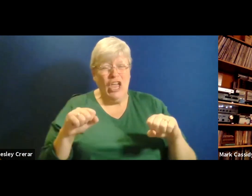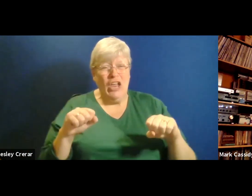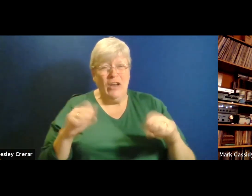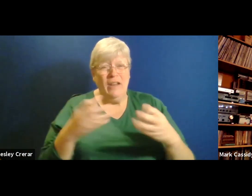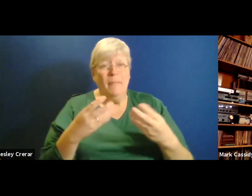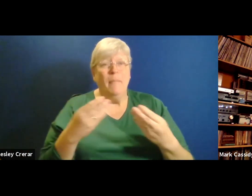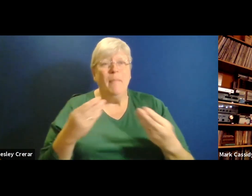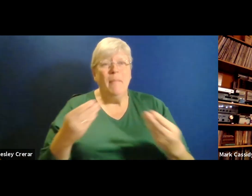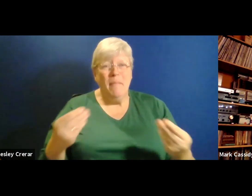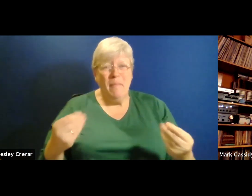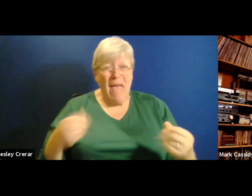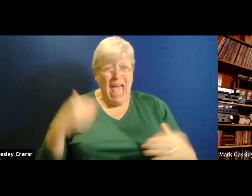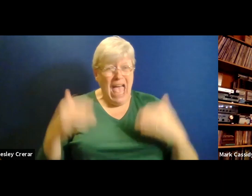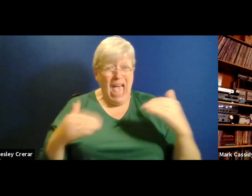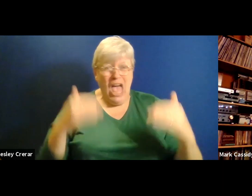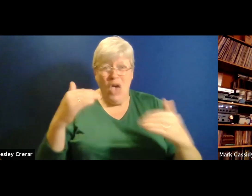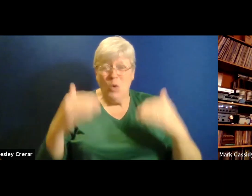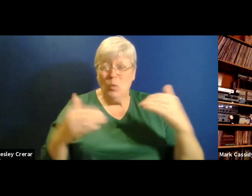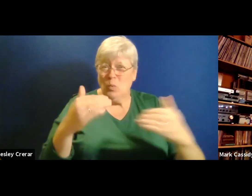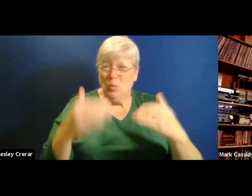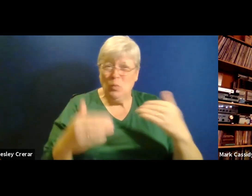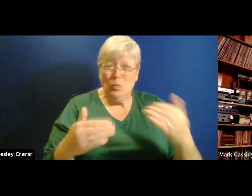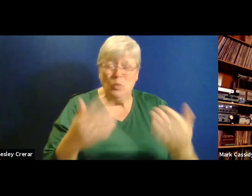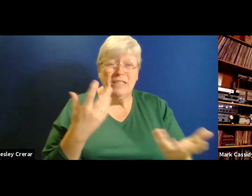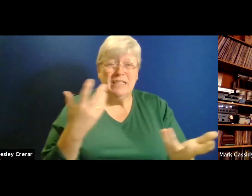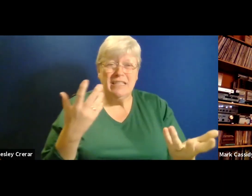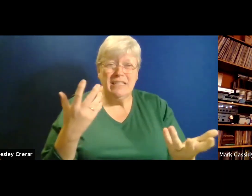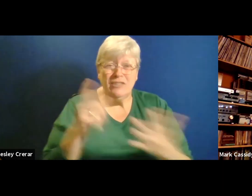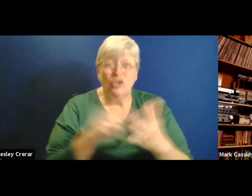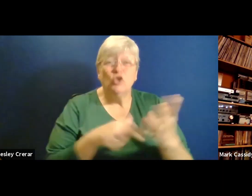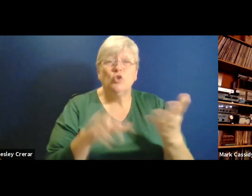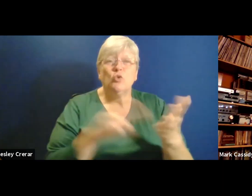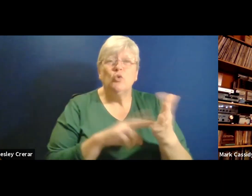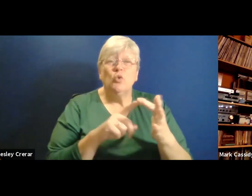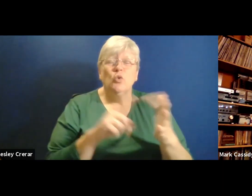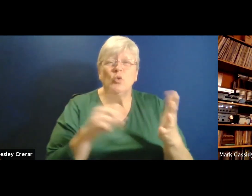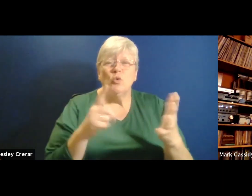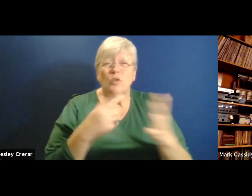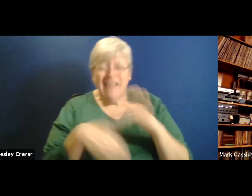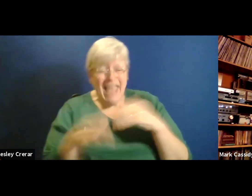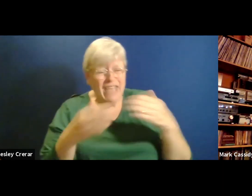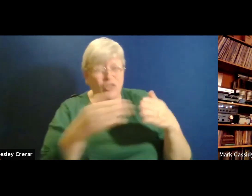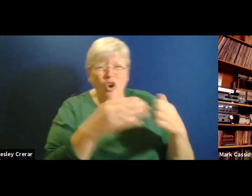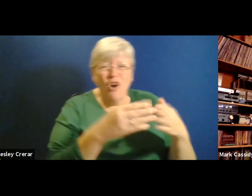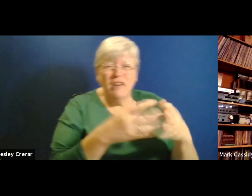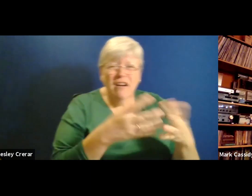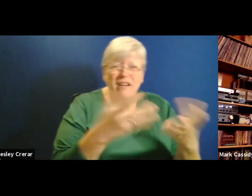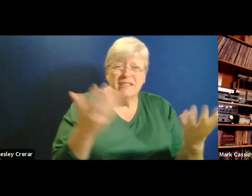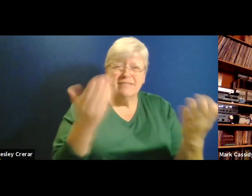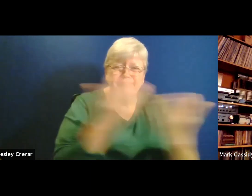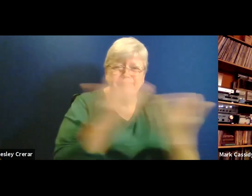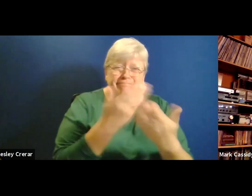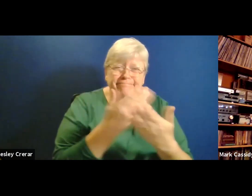mounts and mounts, recasts staircase as dune, gets swept in corners, swallows light.